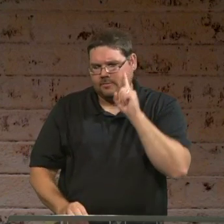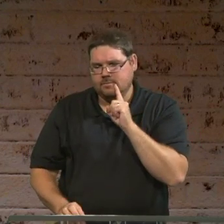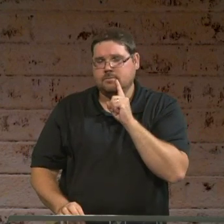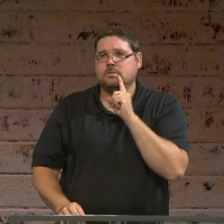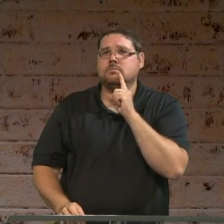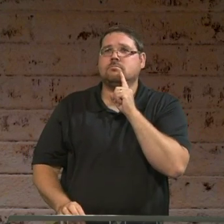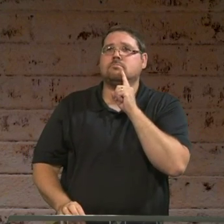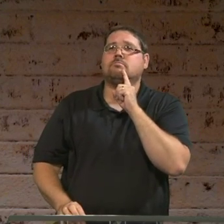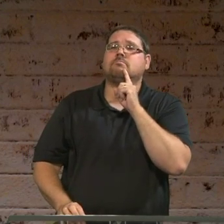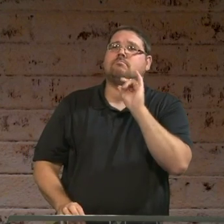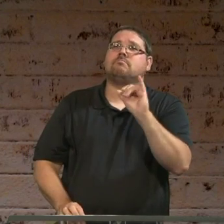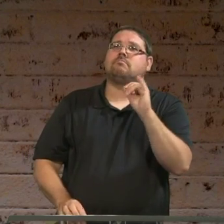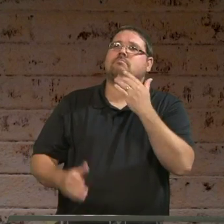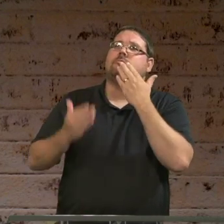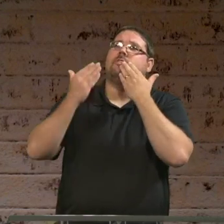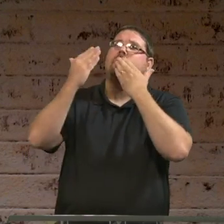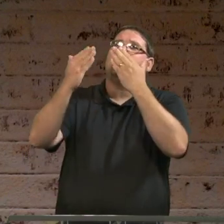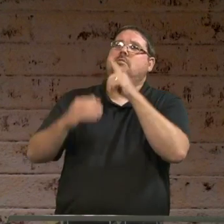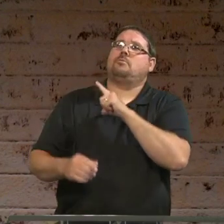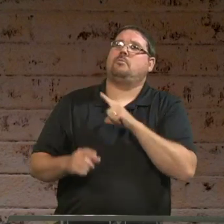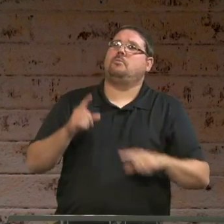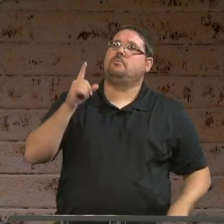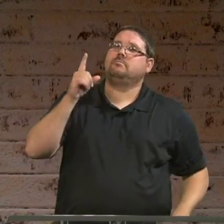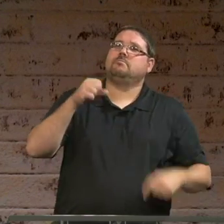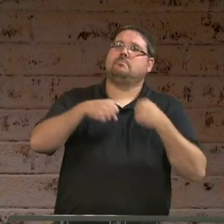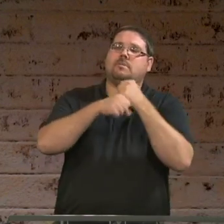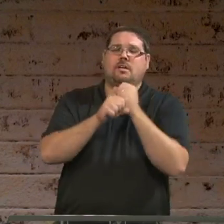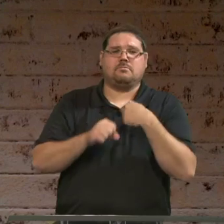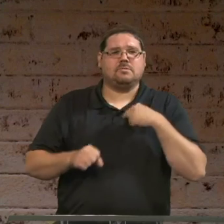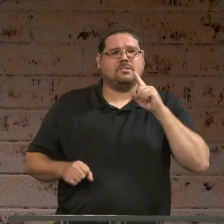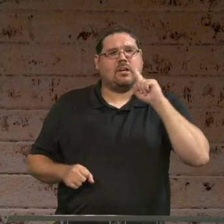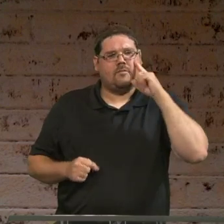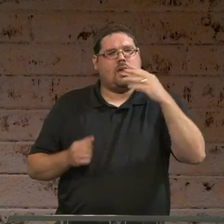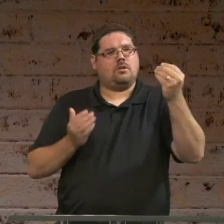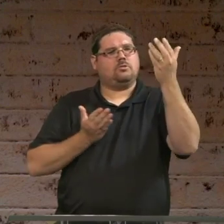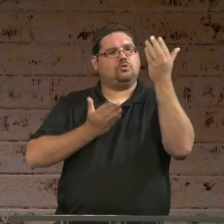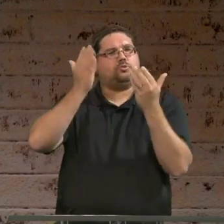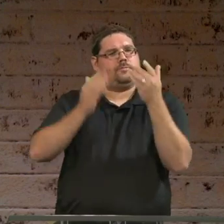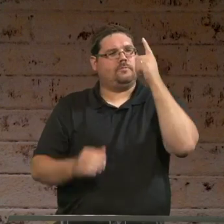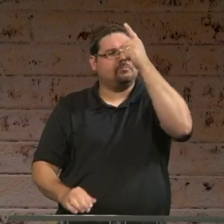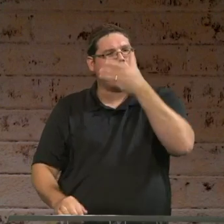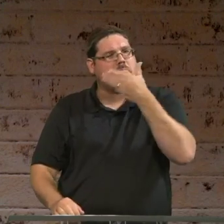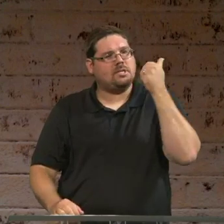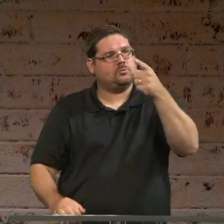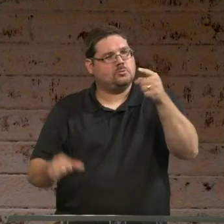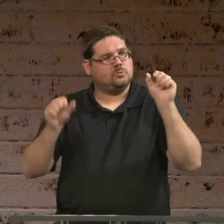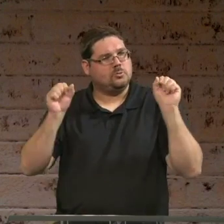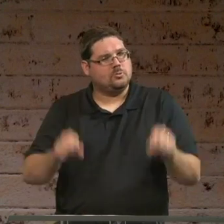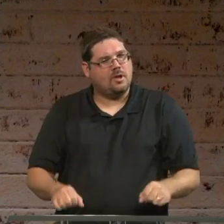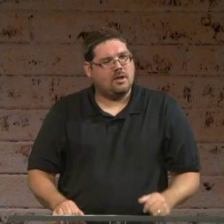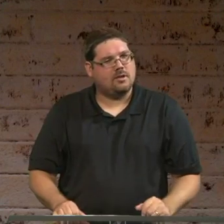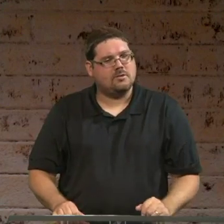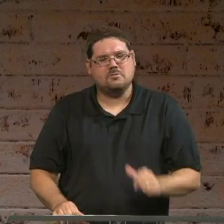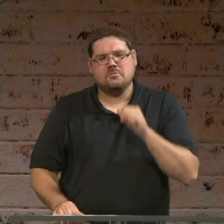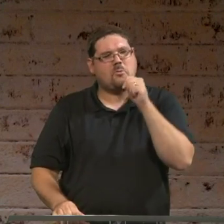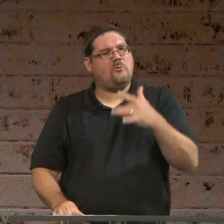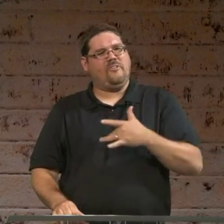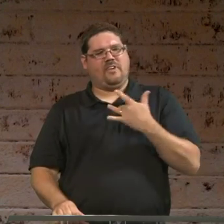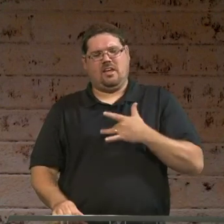how God knows all these things are written in the book. We can thank God that he's made me deaf because